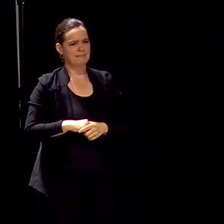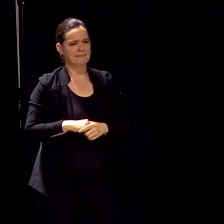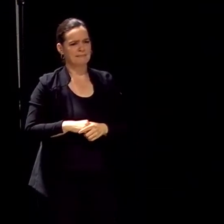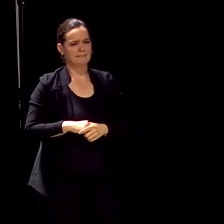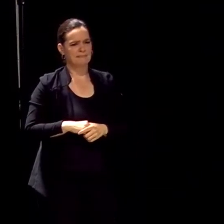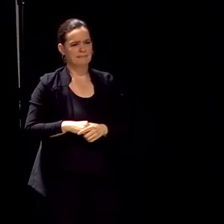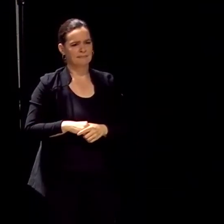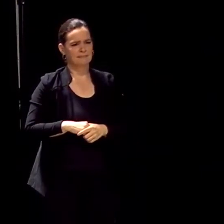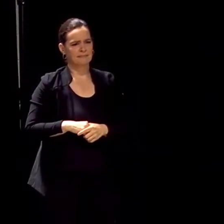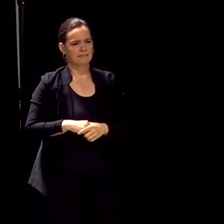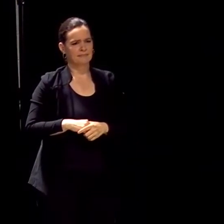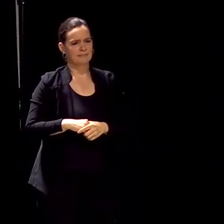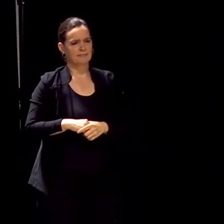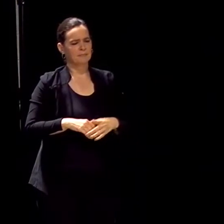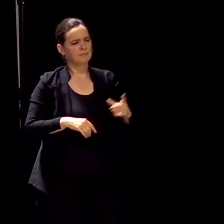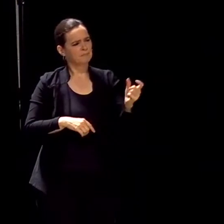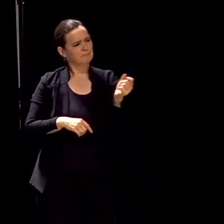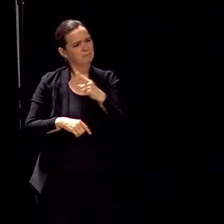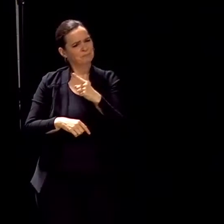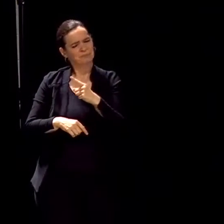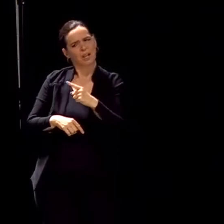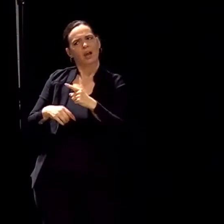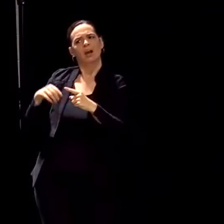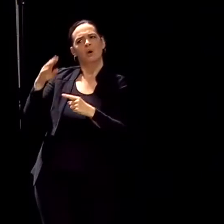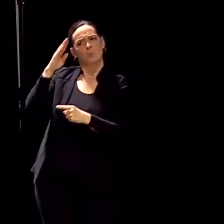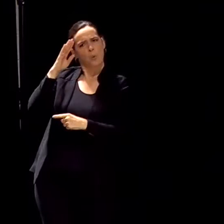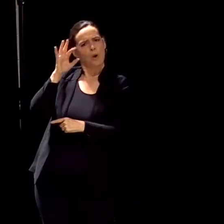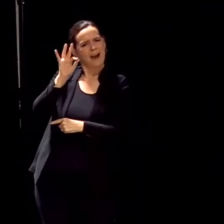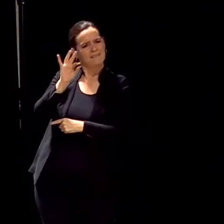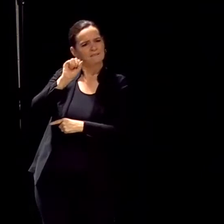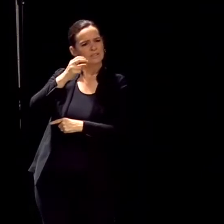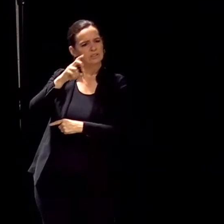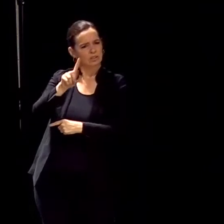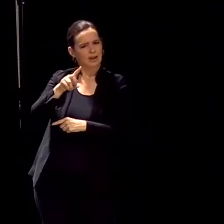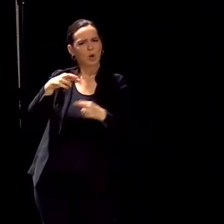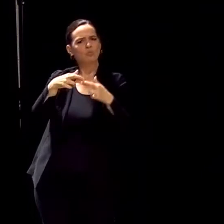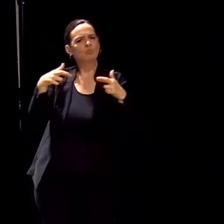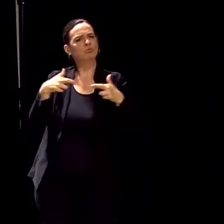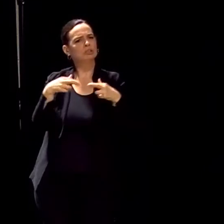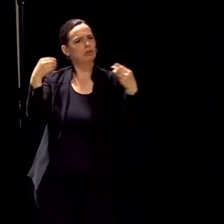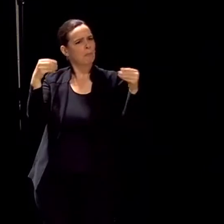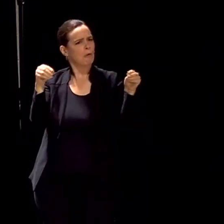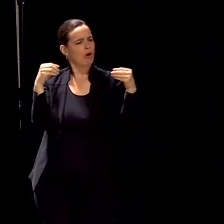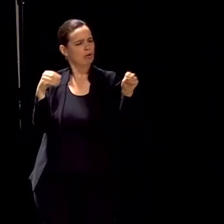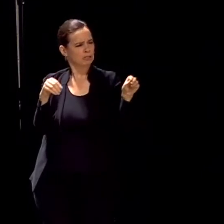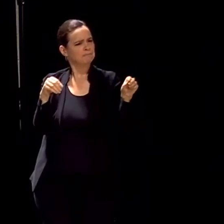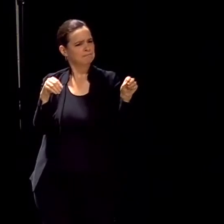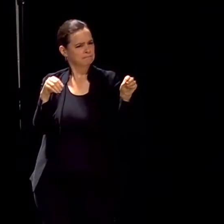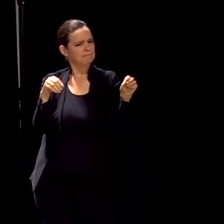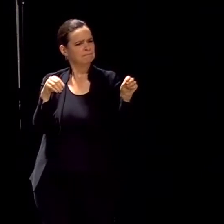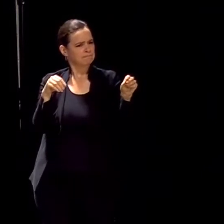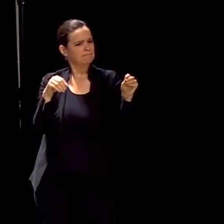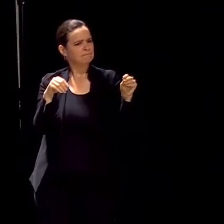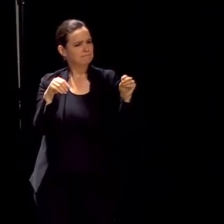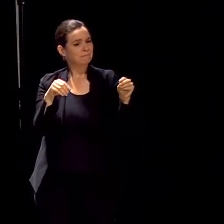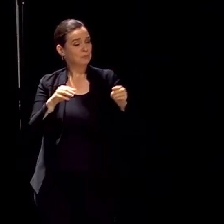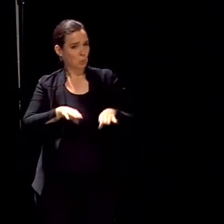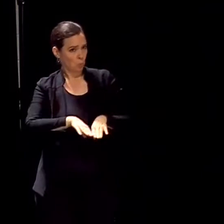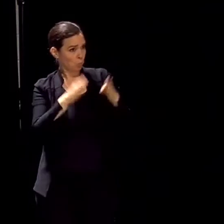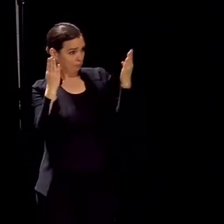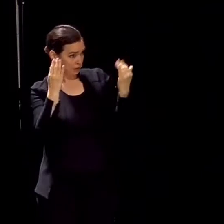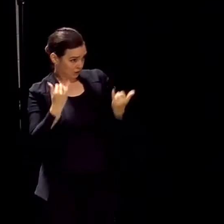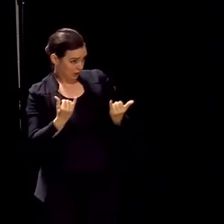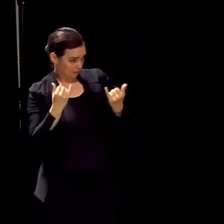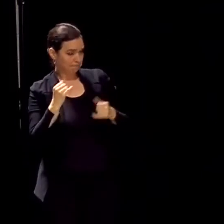doing that. Today was the day. If you went, it was probably a little it didn't seem as organized. That's because we had